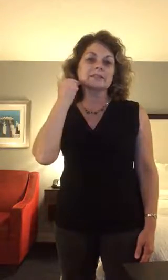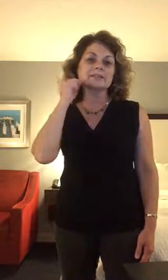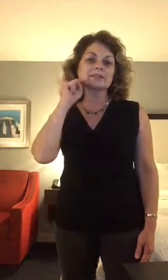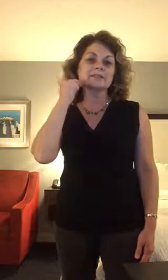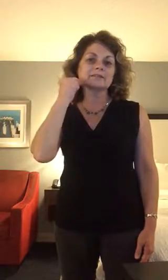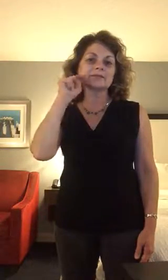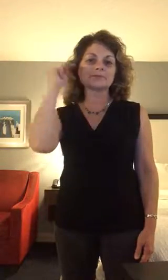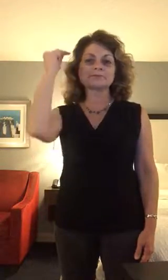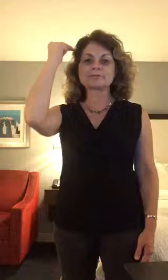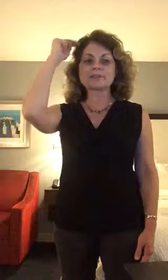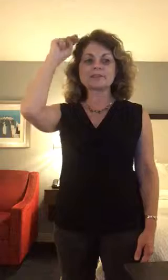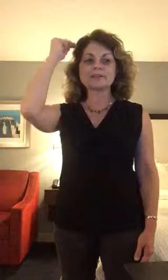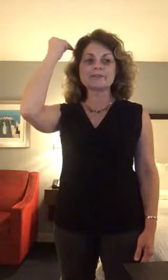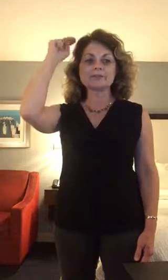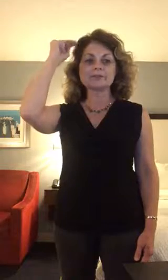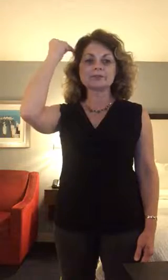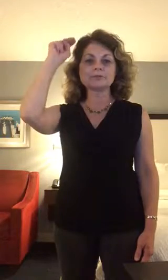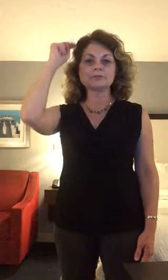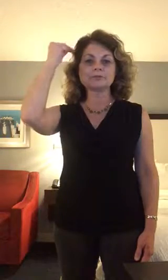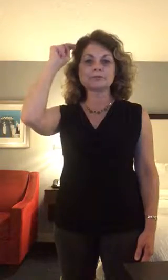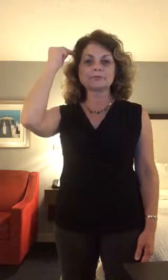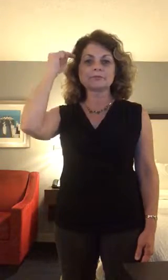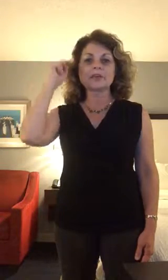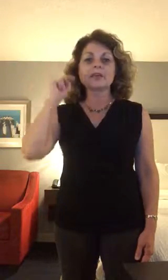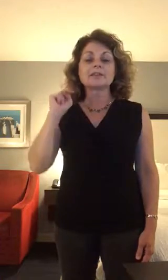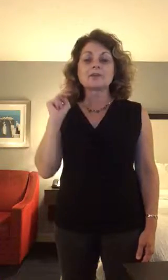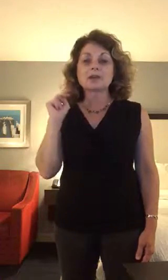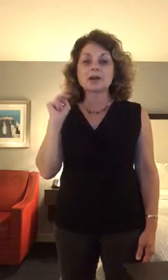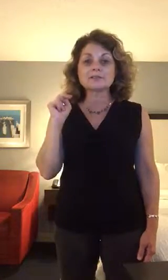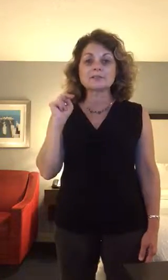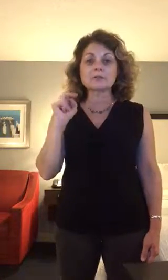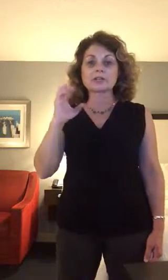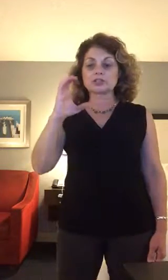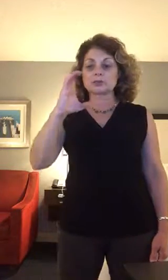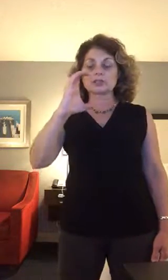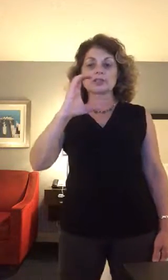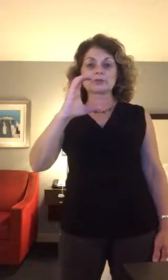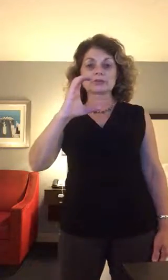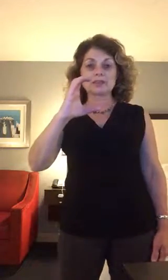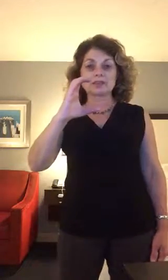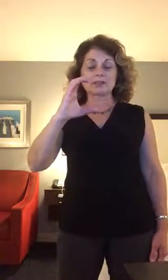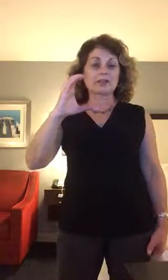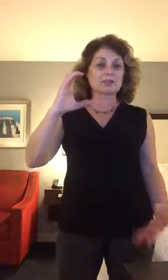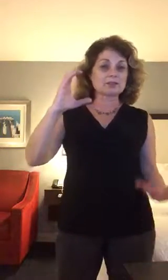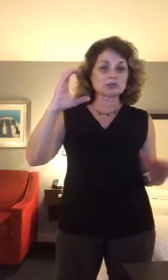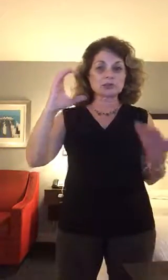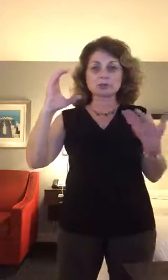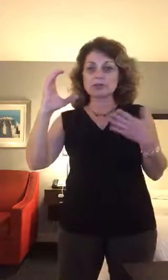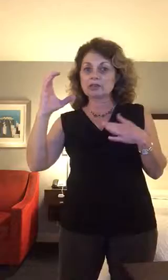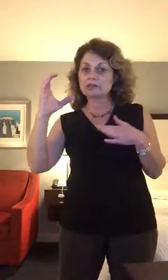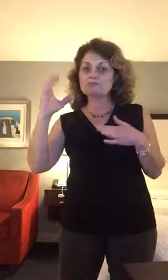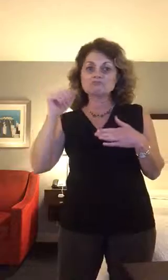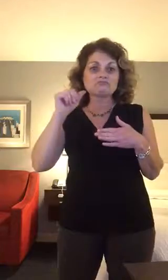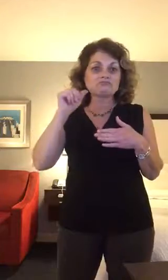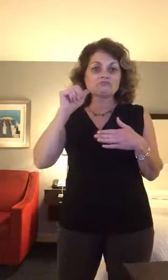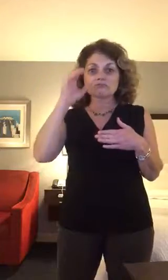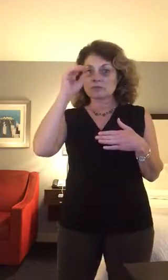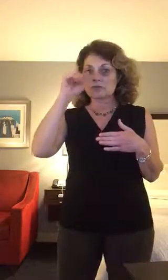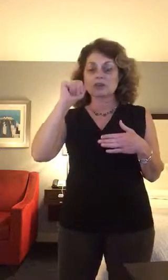niece, nephew. Now cousin we're going to do with the letter C. A cousin could be, you